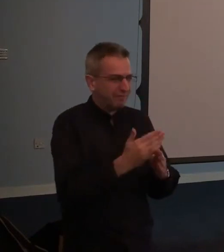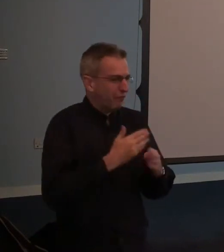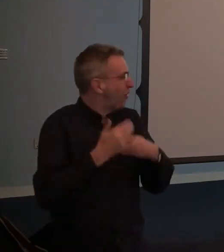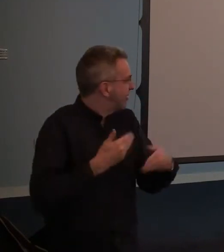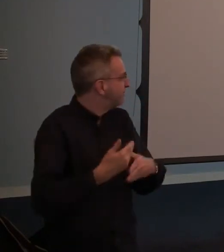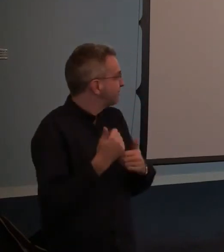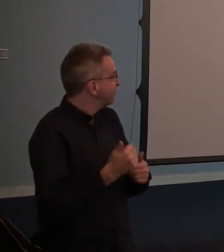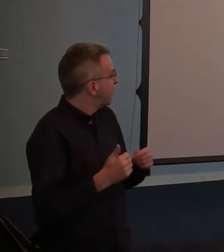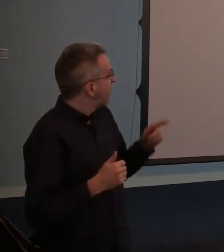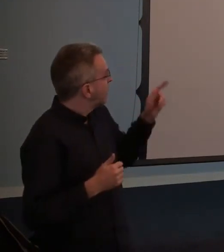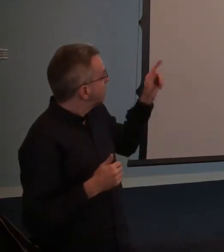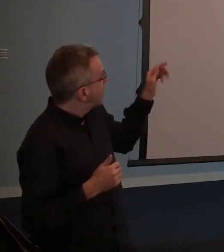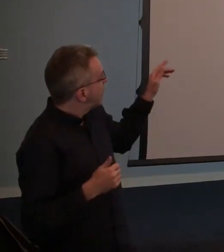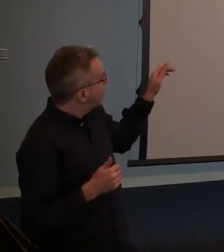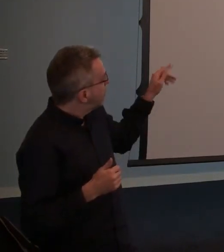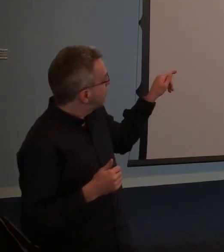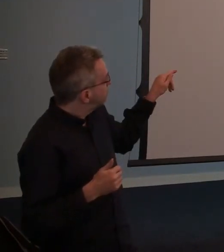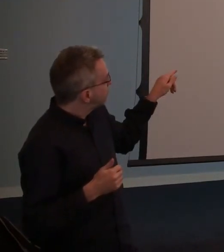So I just wanted to mention that before we started.